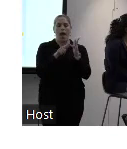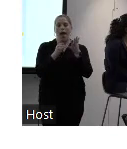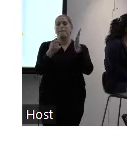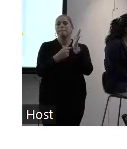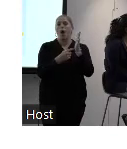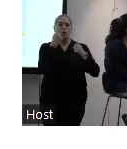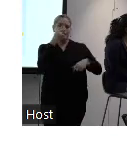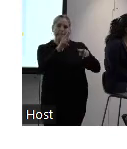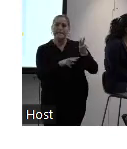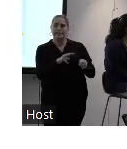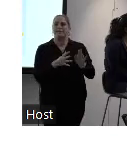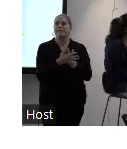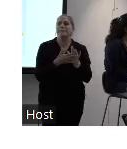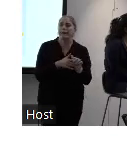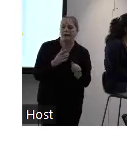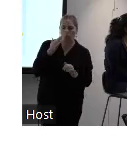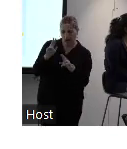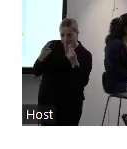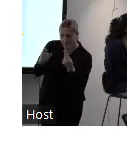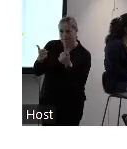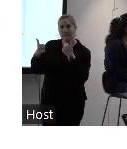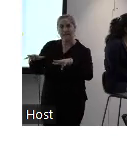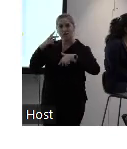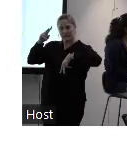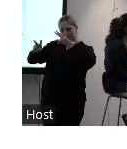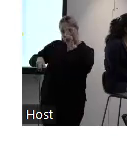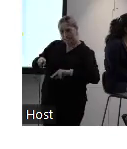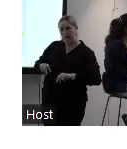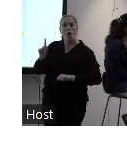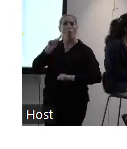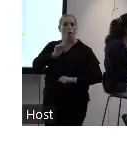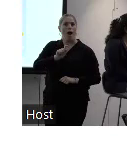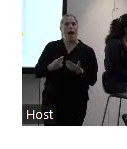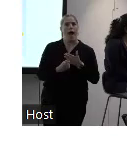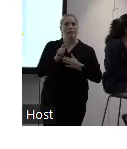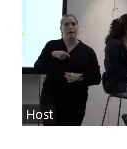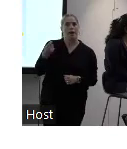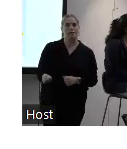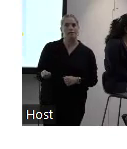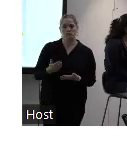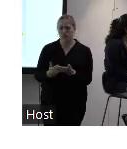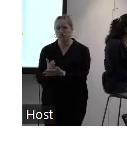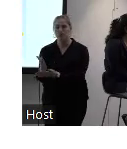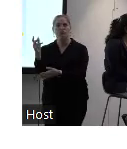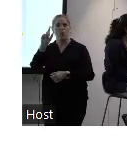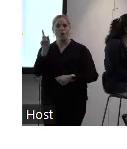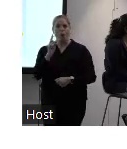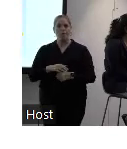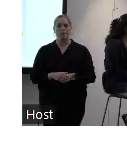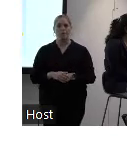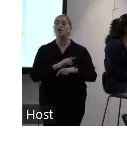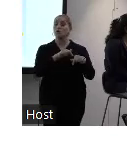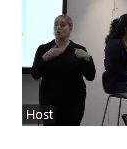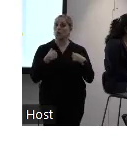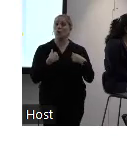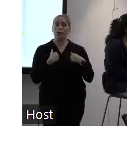families receive when they finish the assessment that they go off with and continue on their journey? And in the context of the services we've partnered with to date, this was